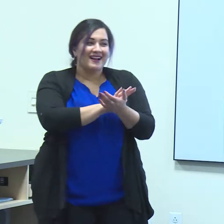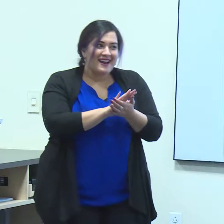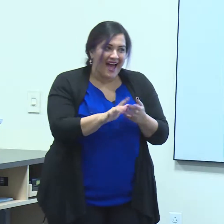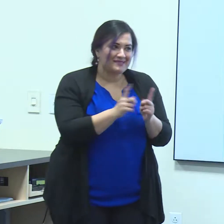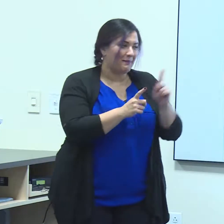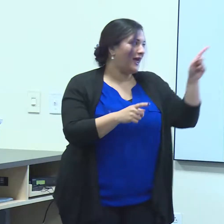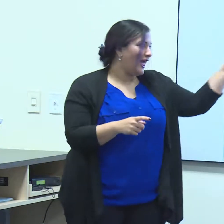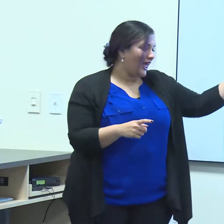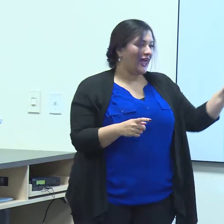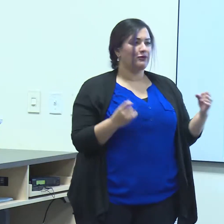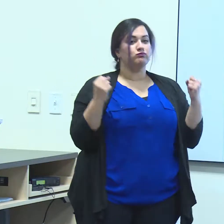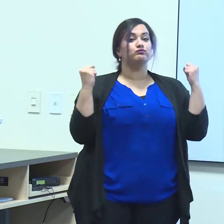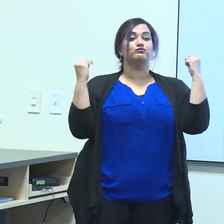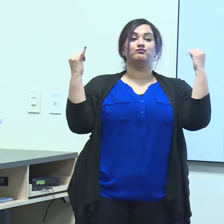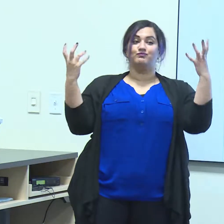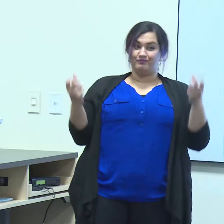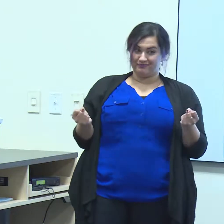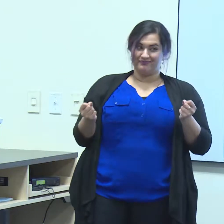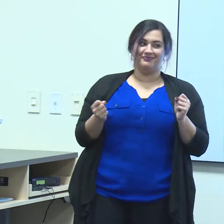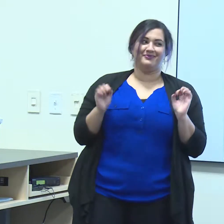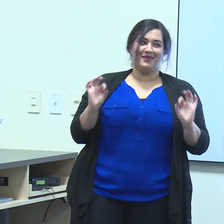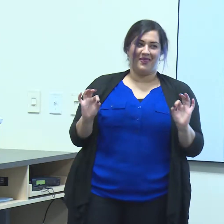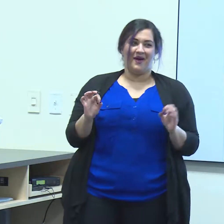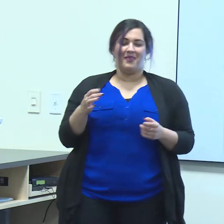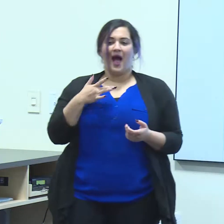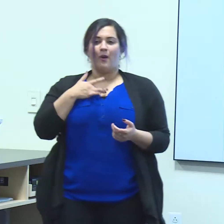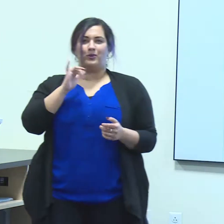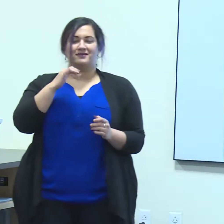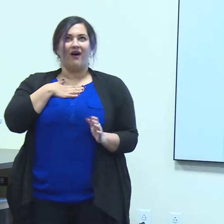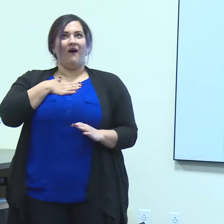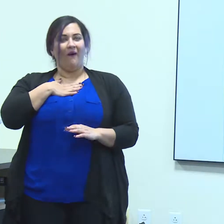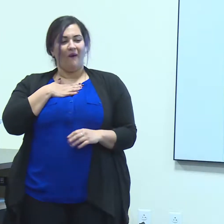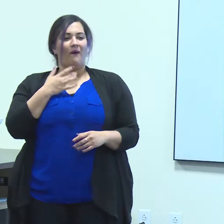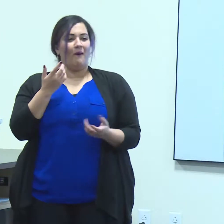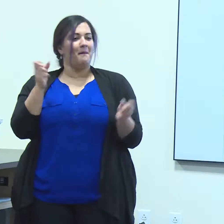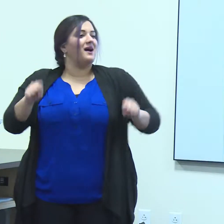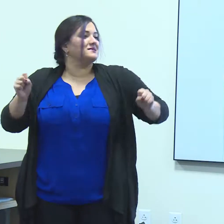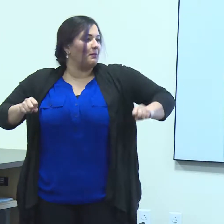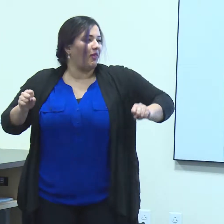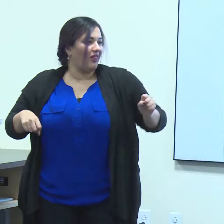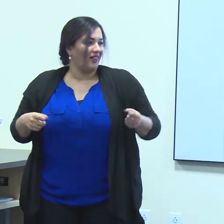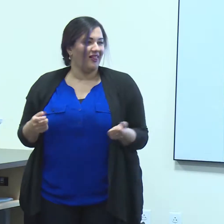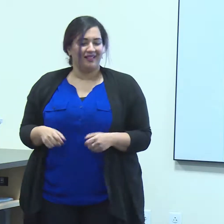strong ASL user. And I realized through her experience that I could make this happen also.